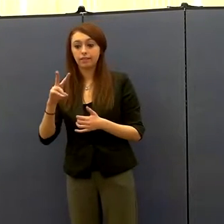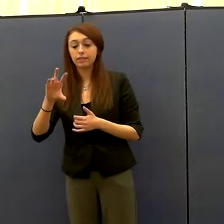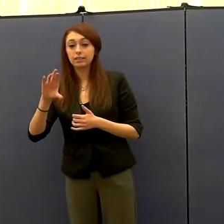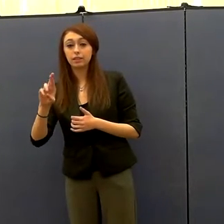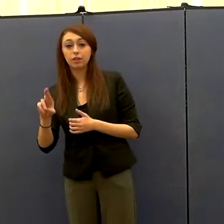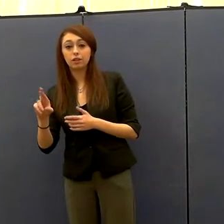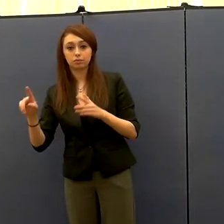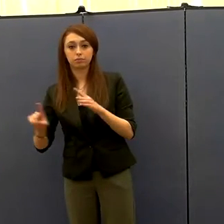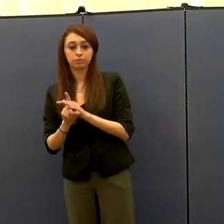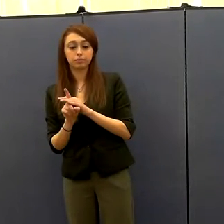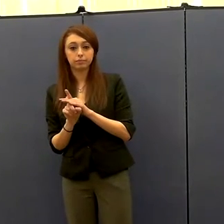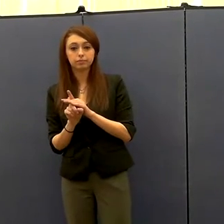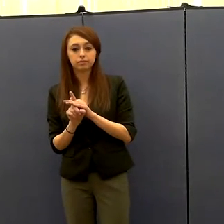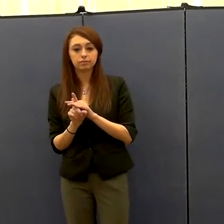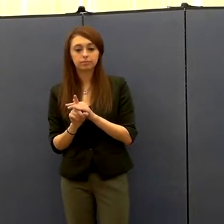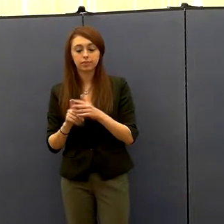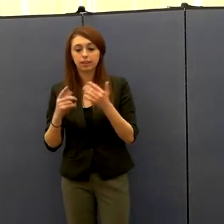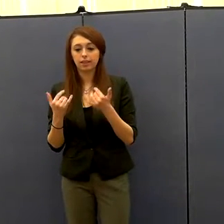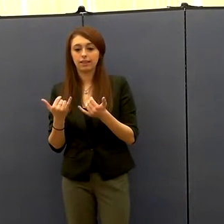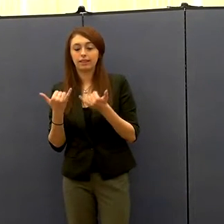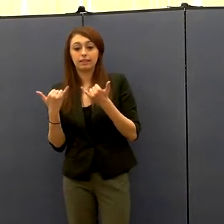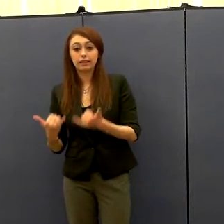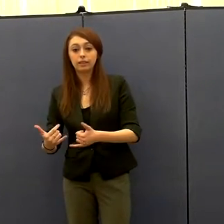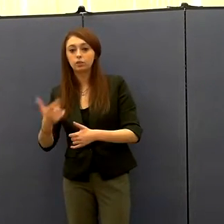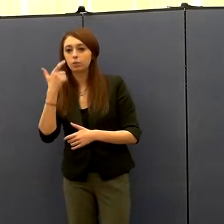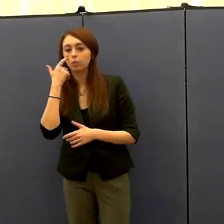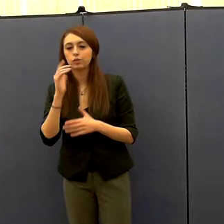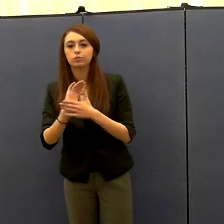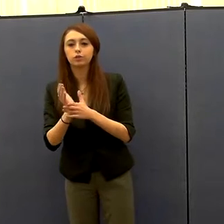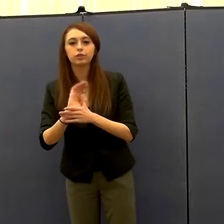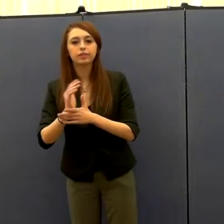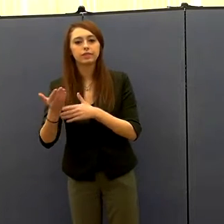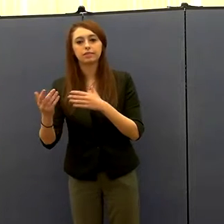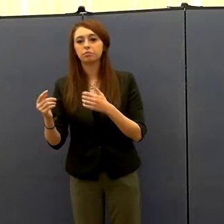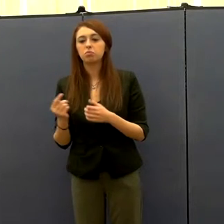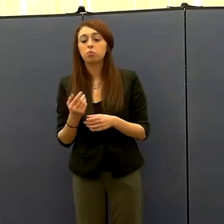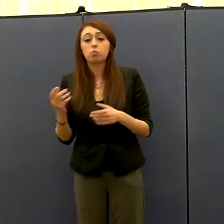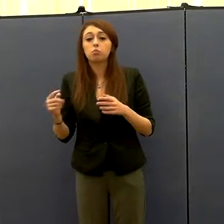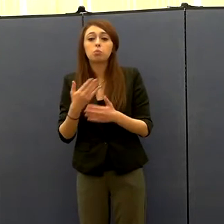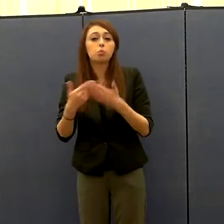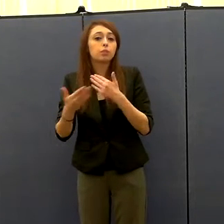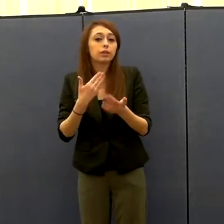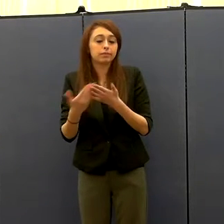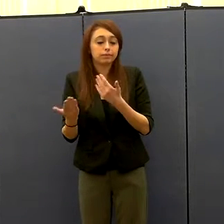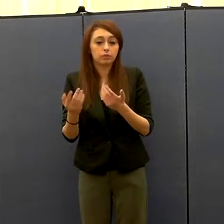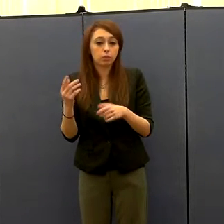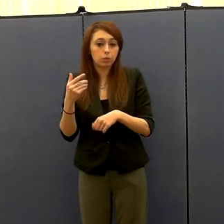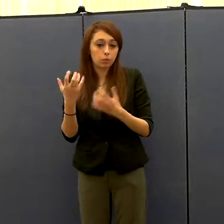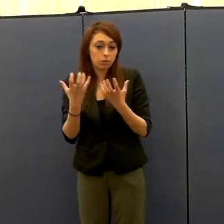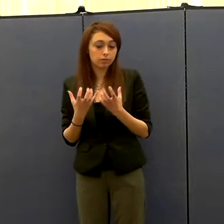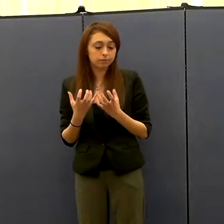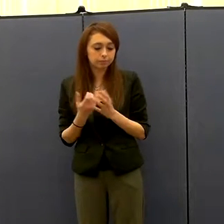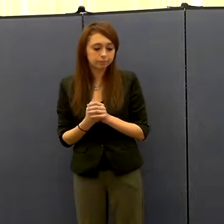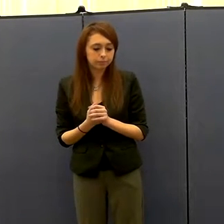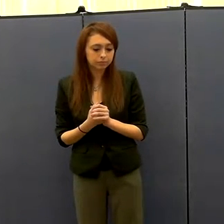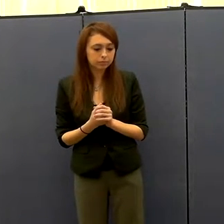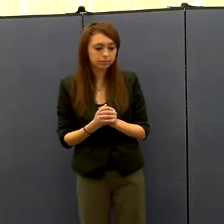to. For me, this was a huge breakthrough. Stuff I did on audio, I could now